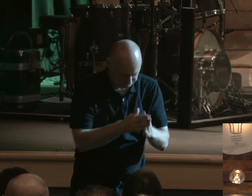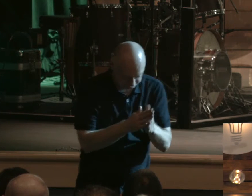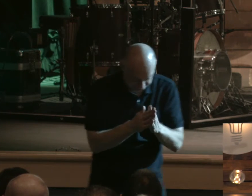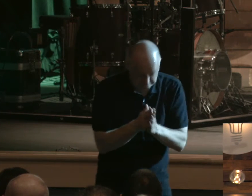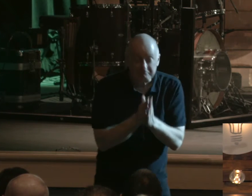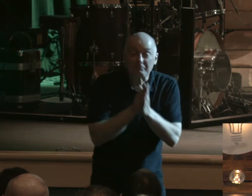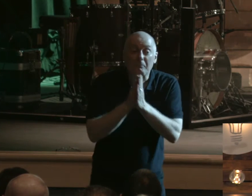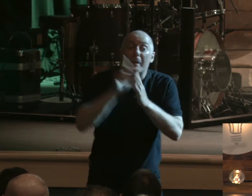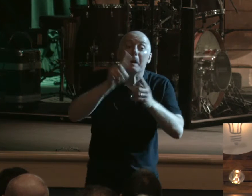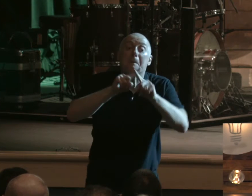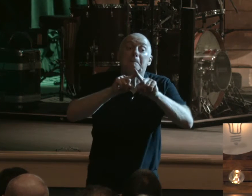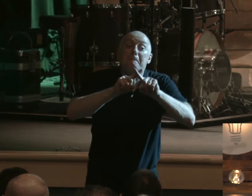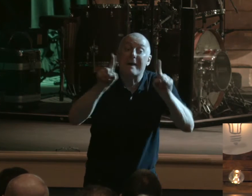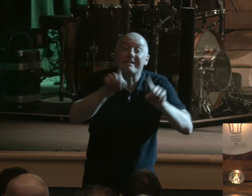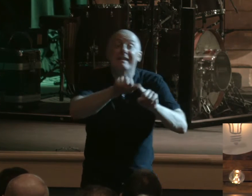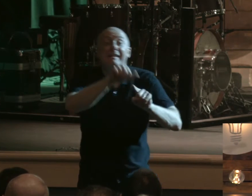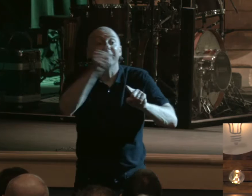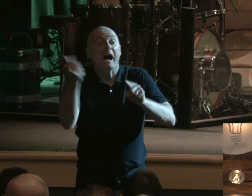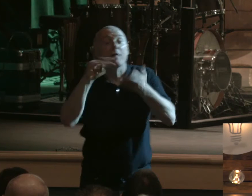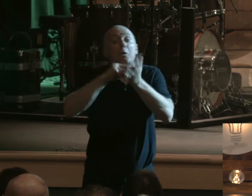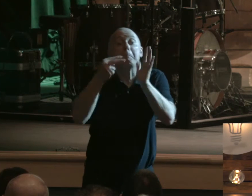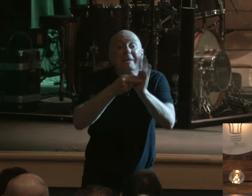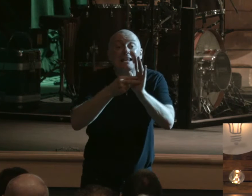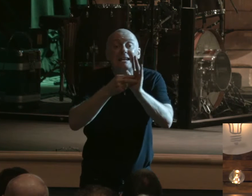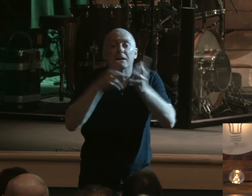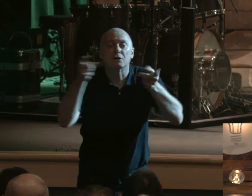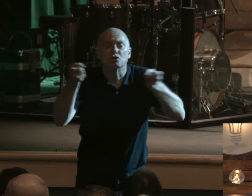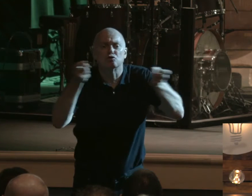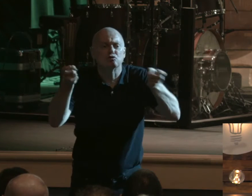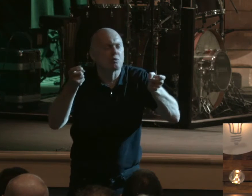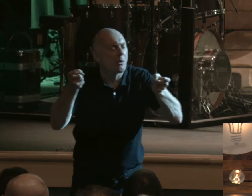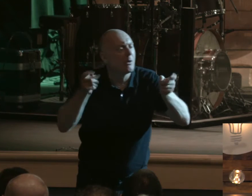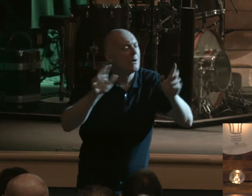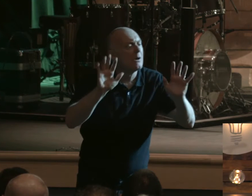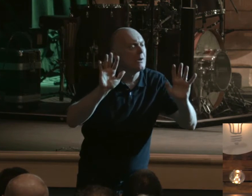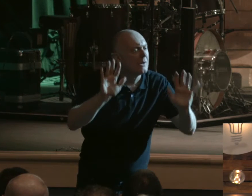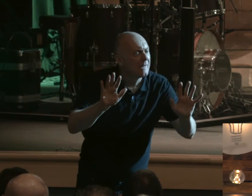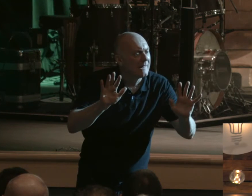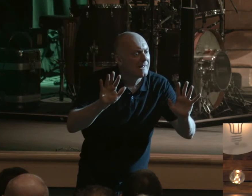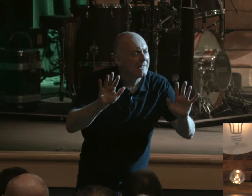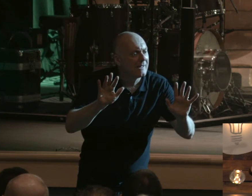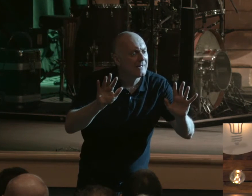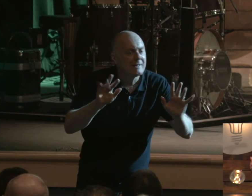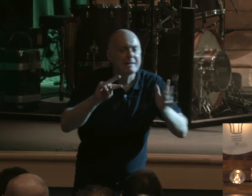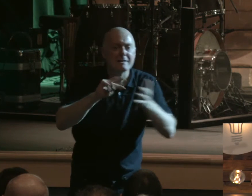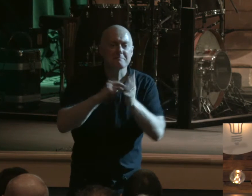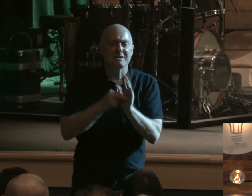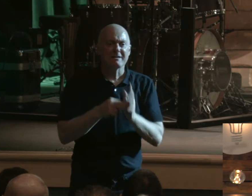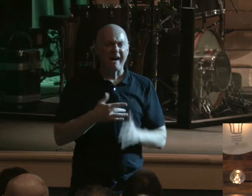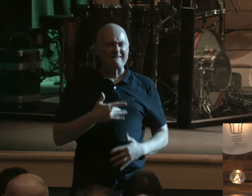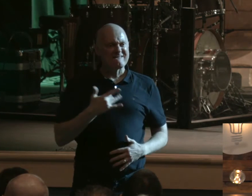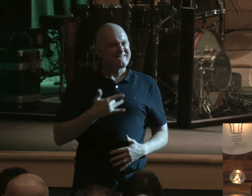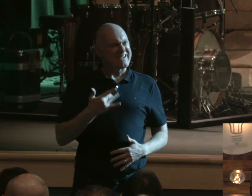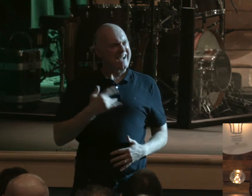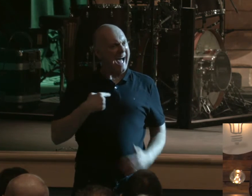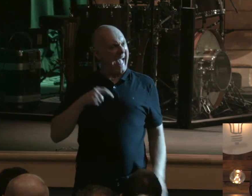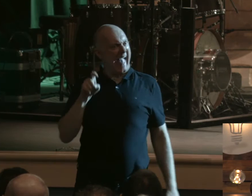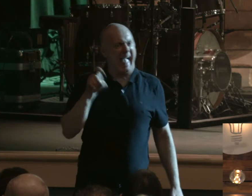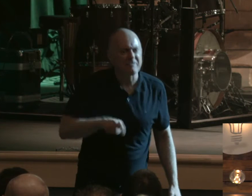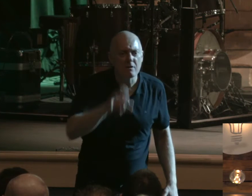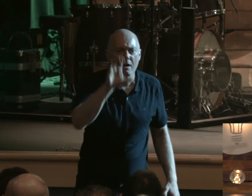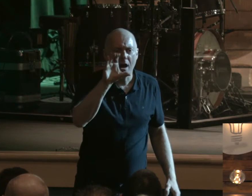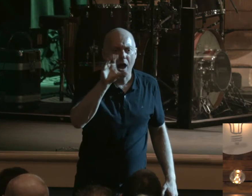But the other sense of this is that the word control, the love of Christ controls us, is that it compels us. And